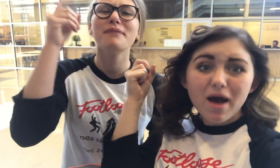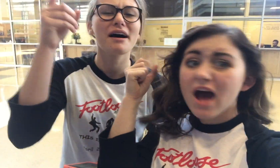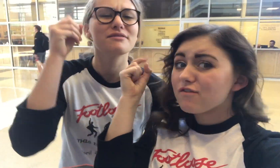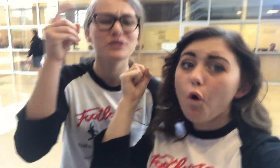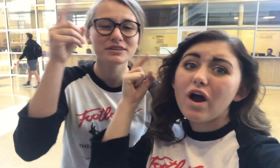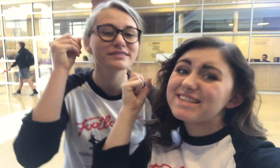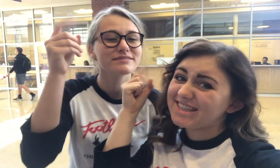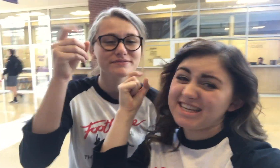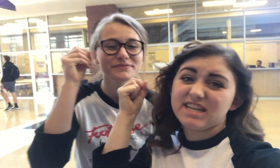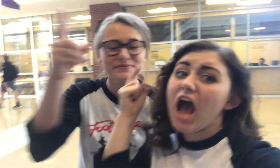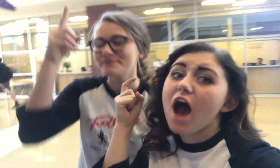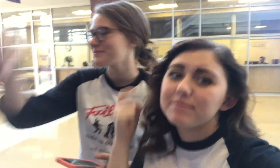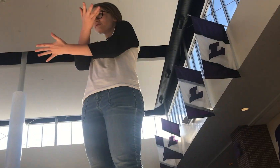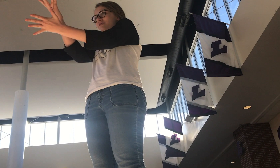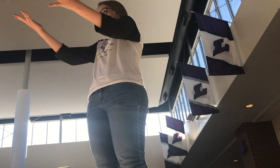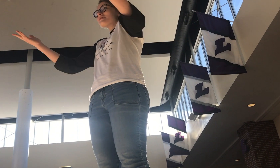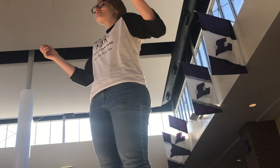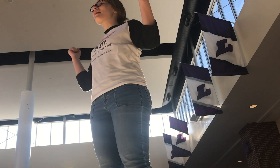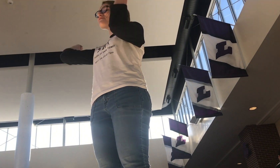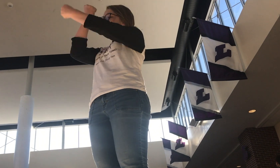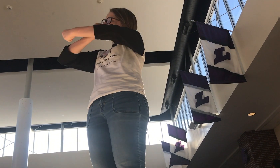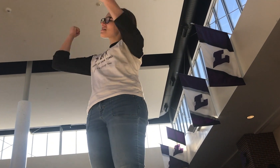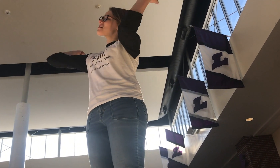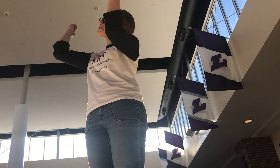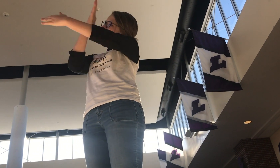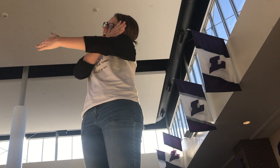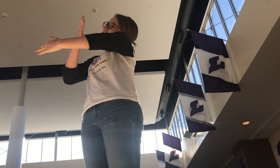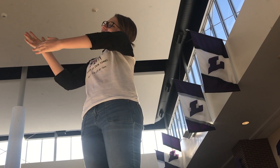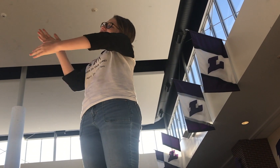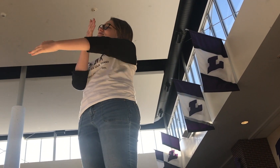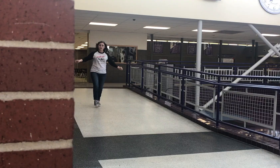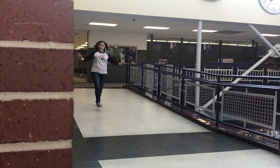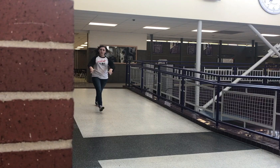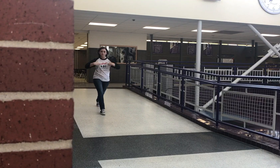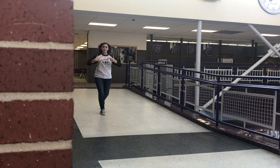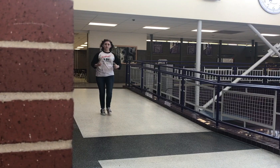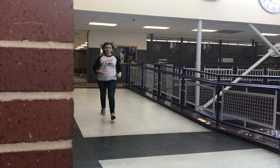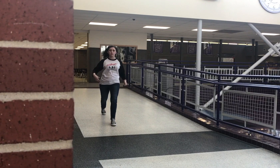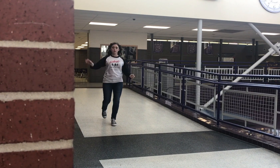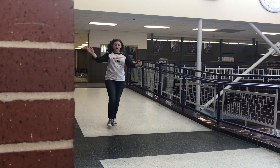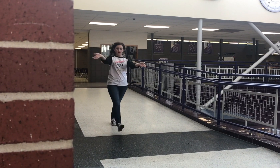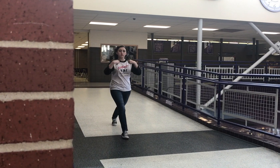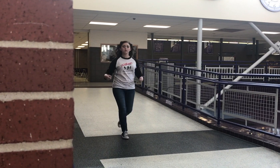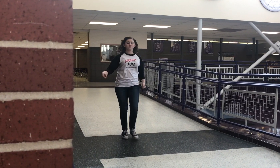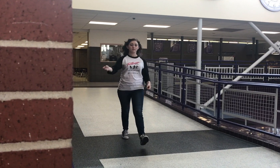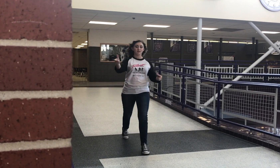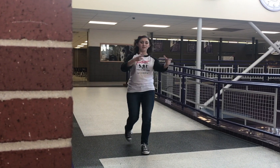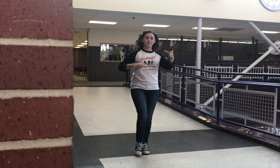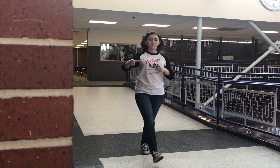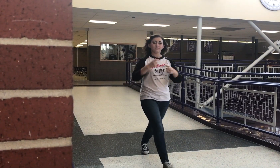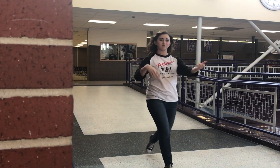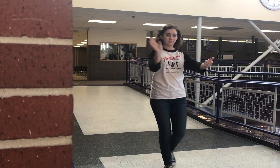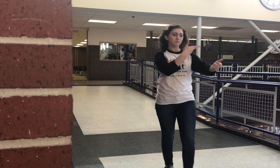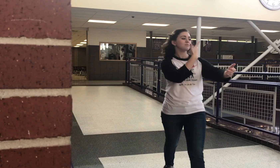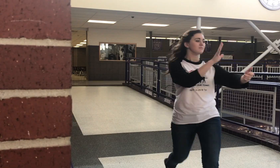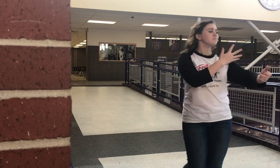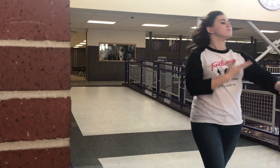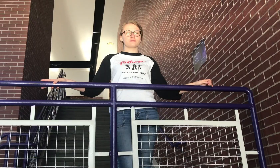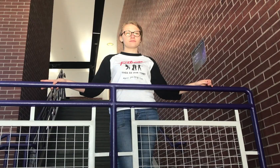my voice this time? This is my fight song Take back my life song Prove I'm